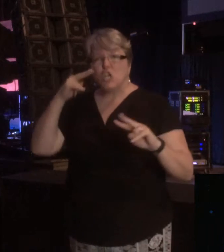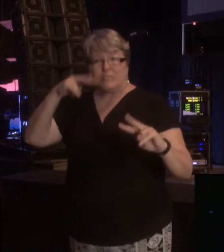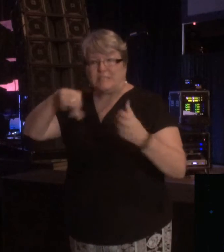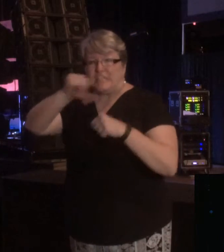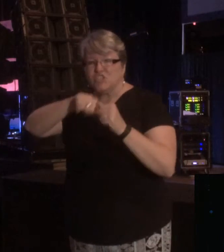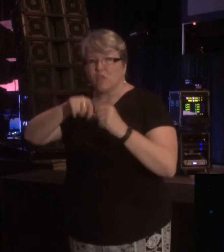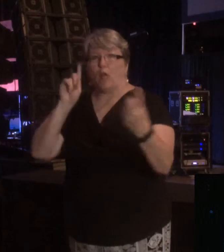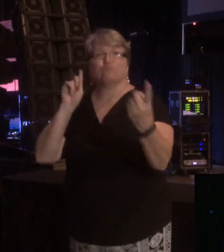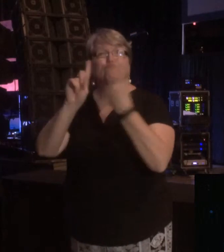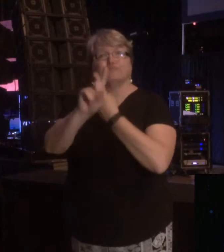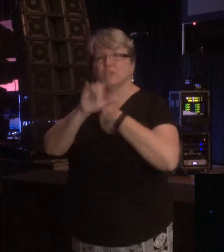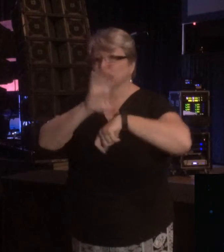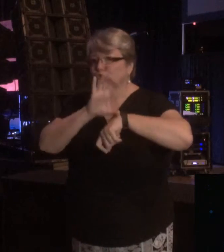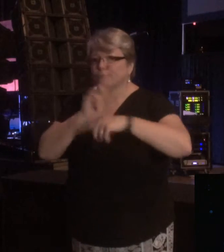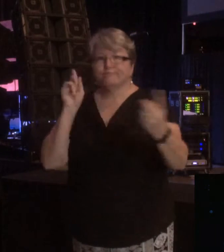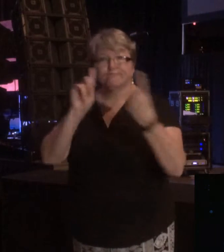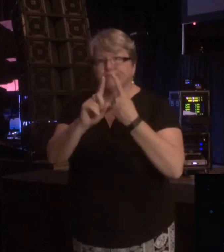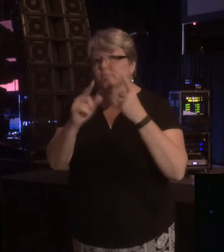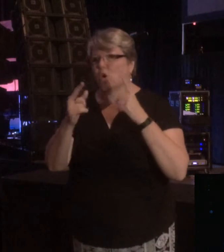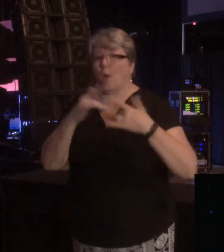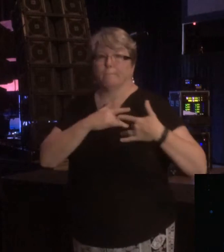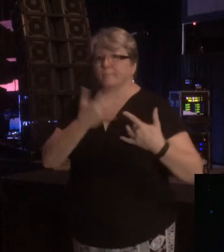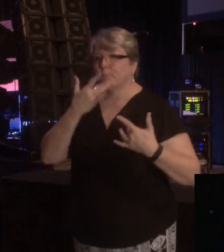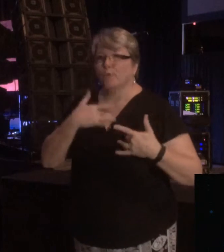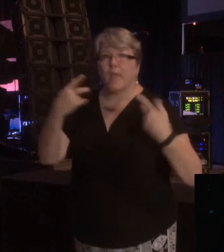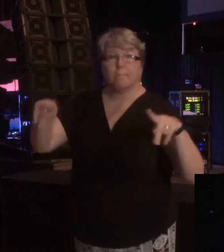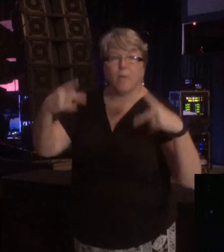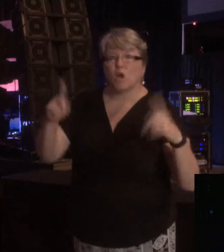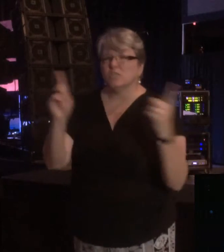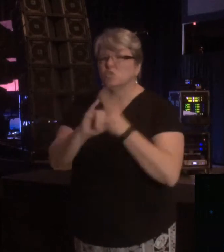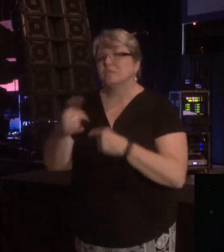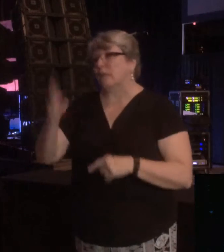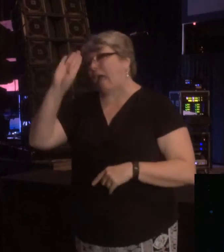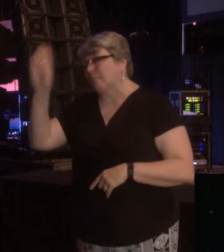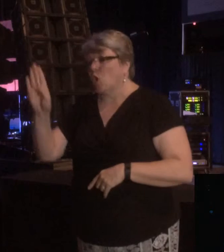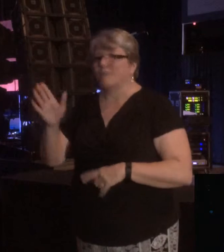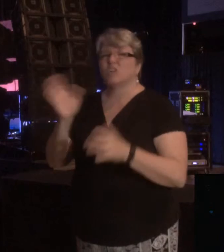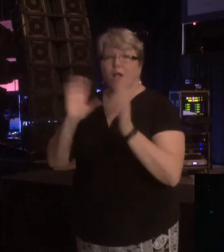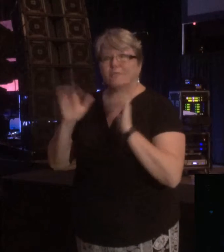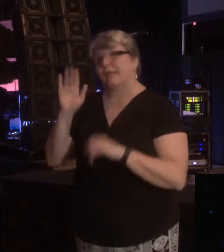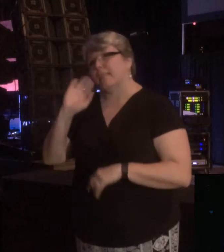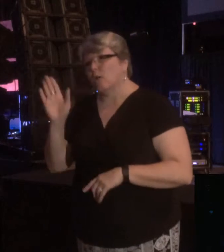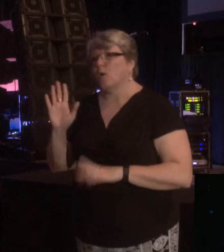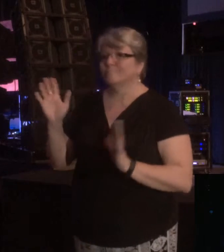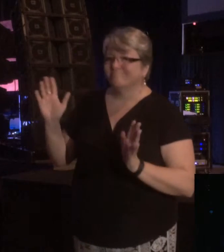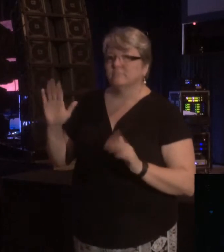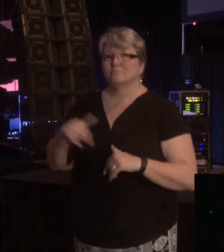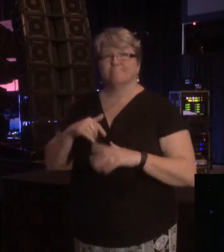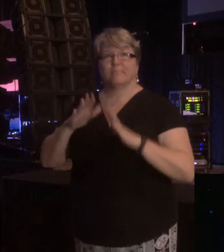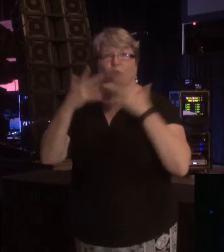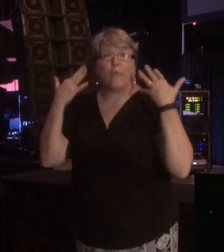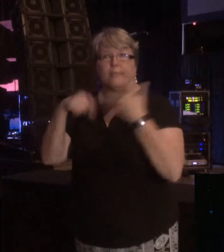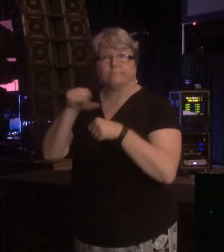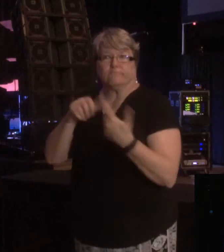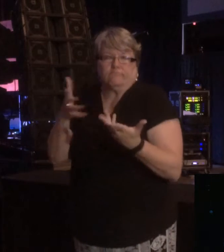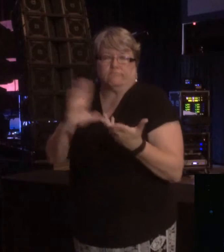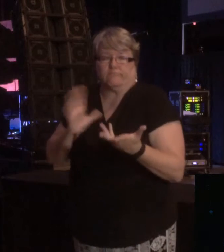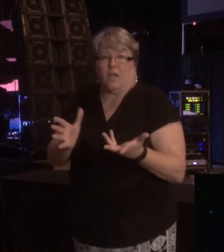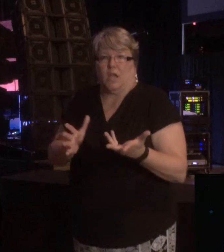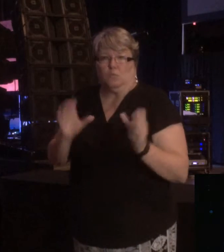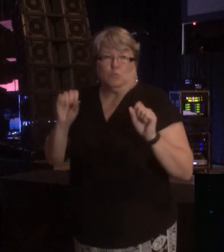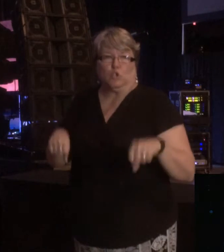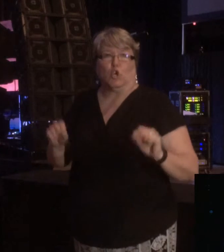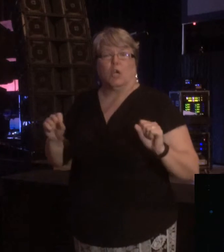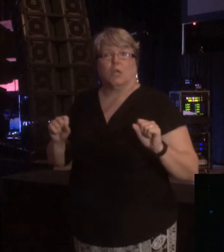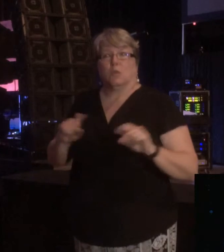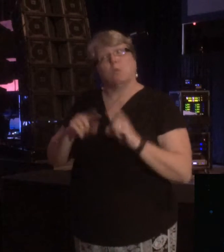want everything to just sail along fine, but think about your life. It tends to move like this. And it looks smooth in retrospect, but not while